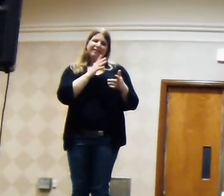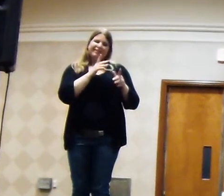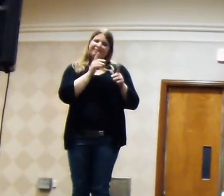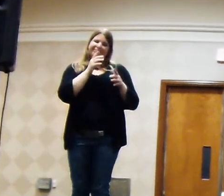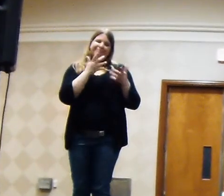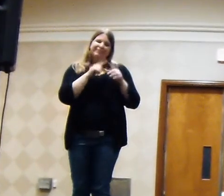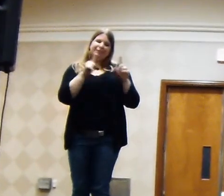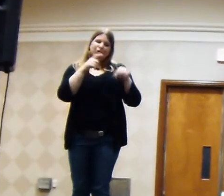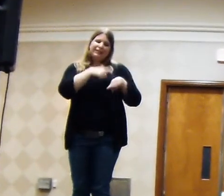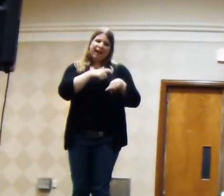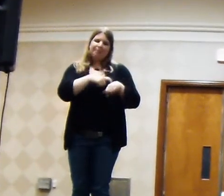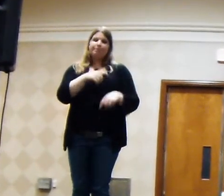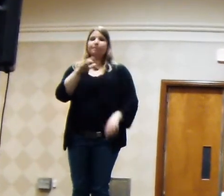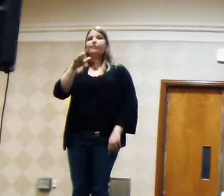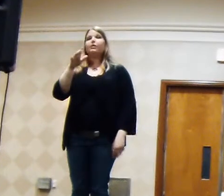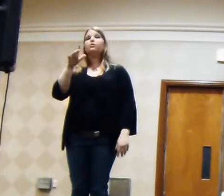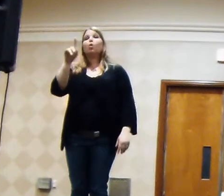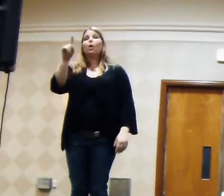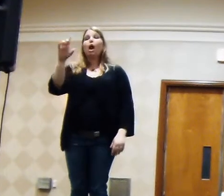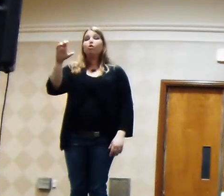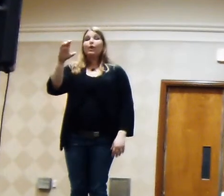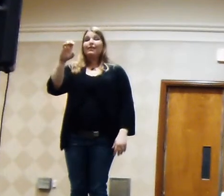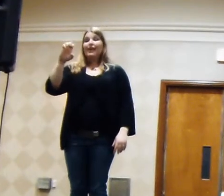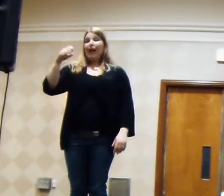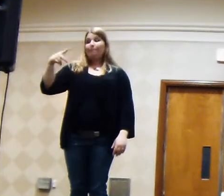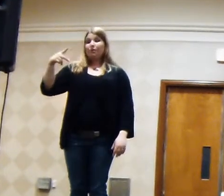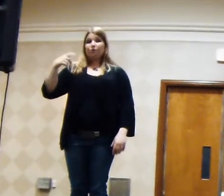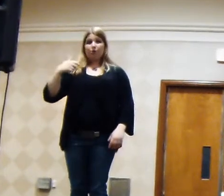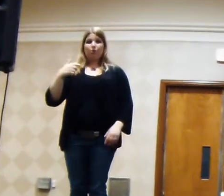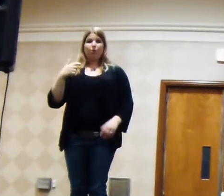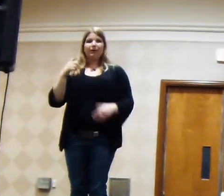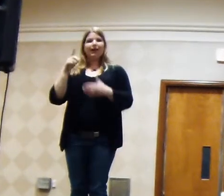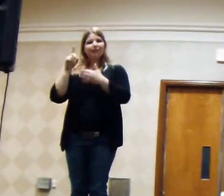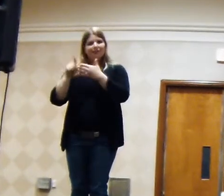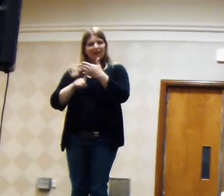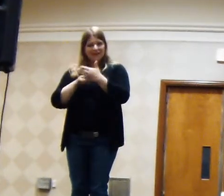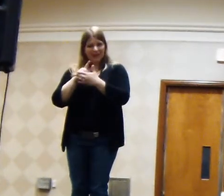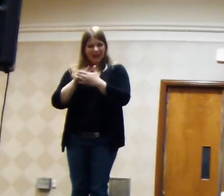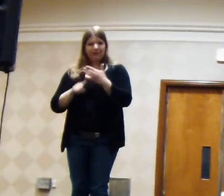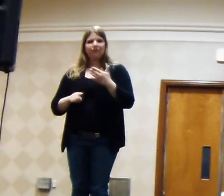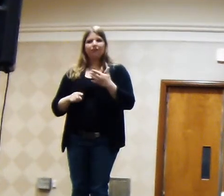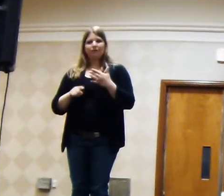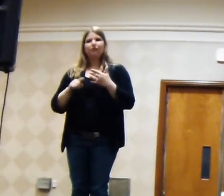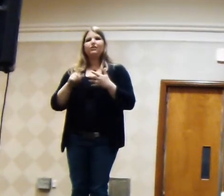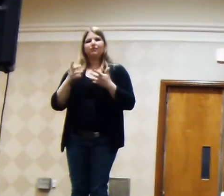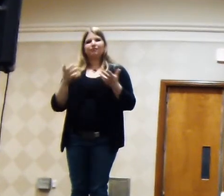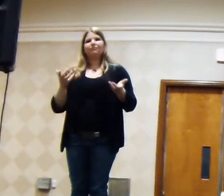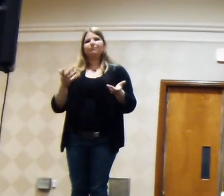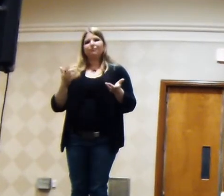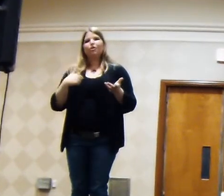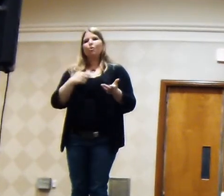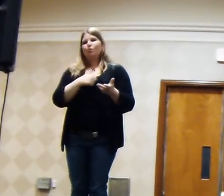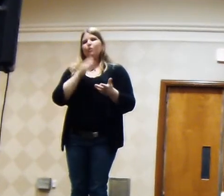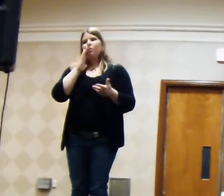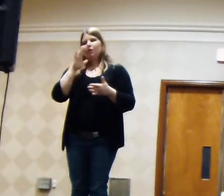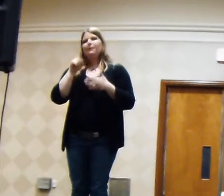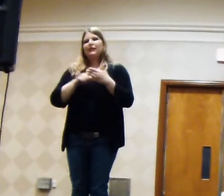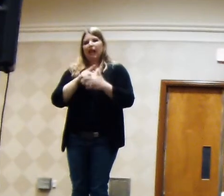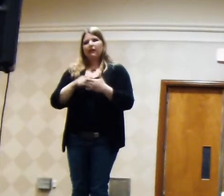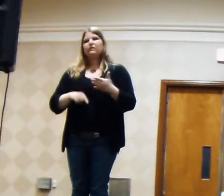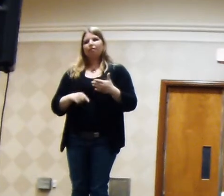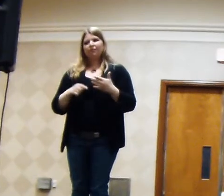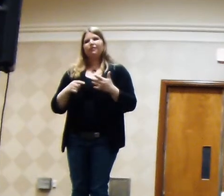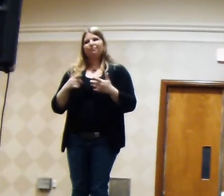the 100th episode, and they also canceled us before the end, so we get to wrap it up really nicely. And